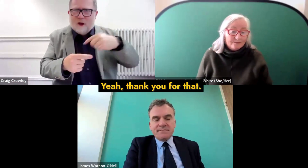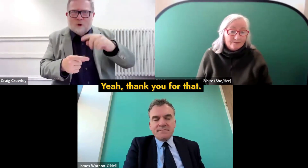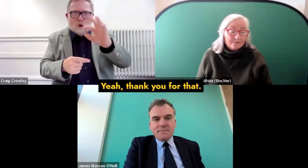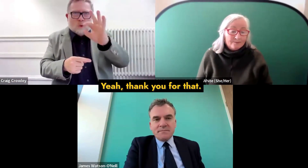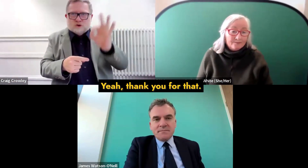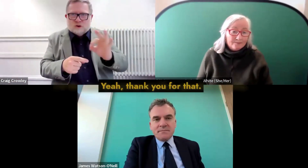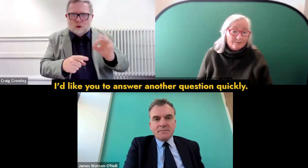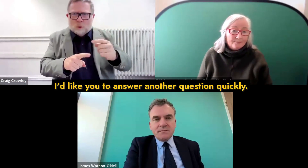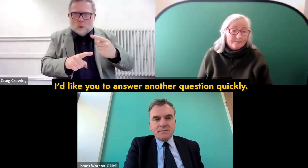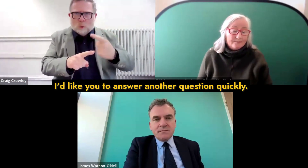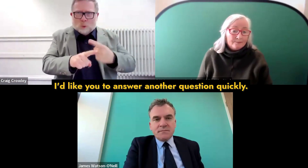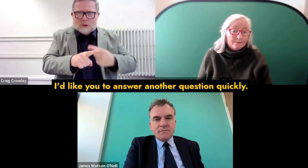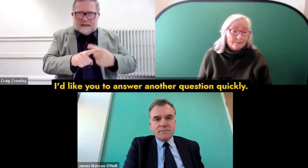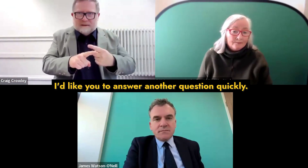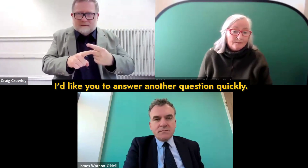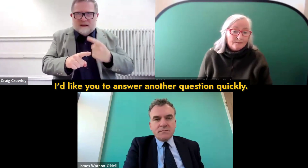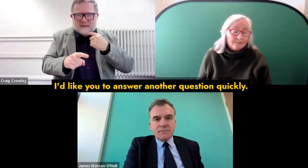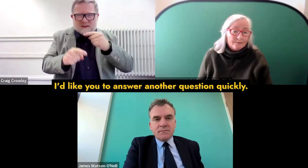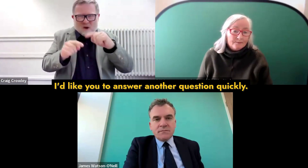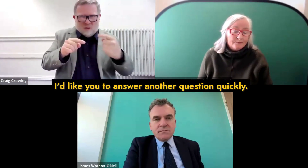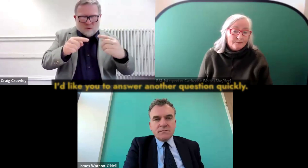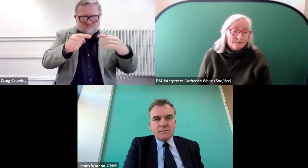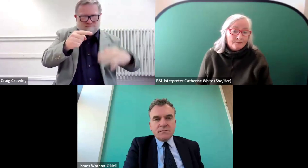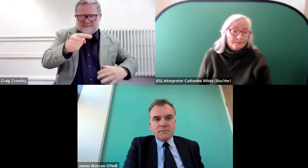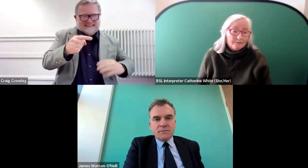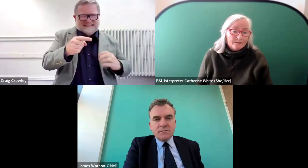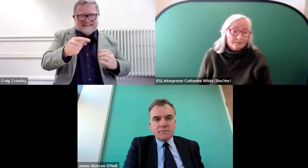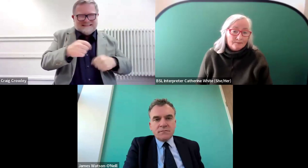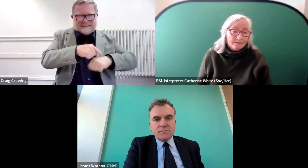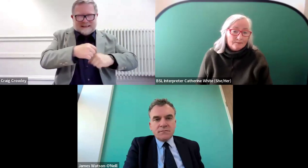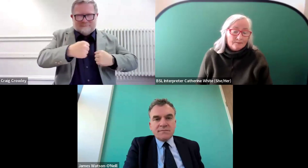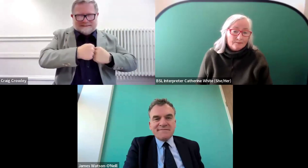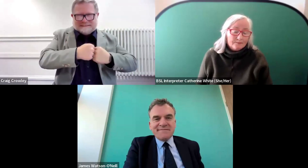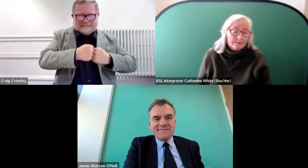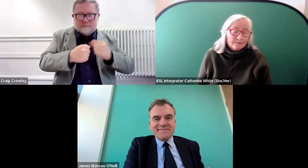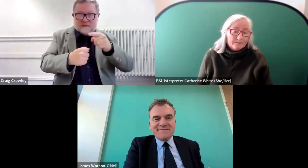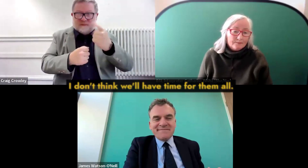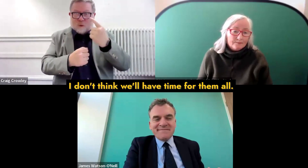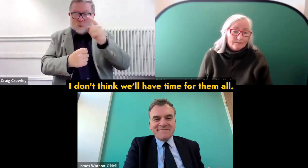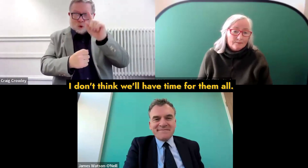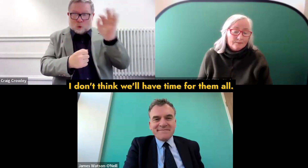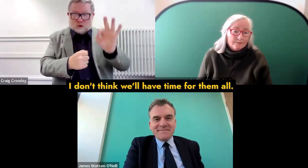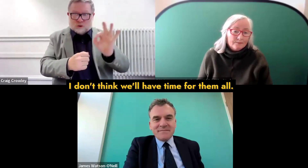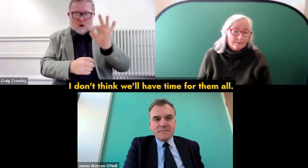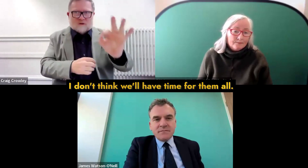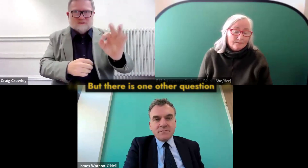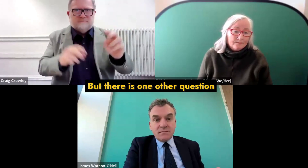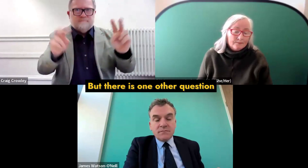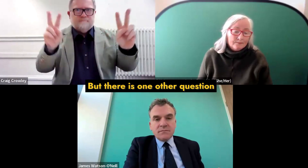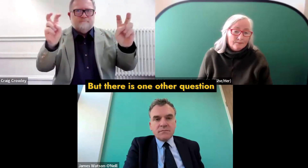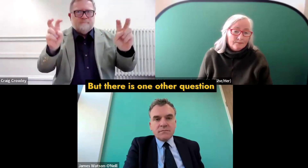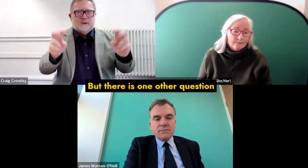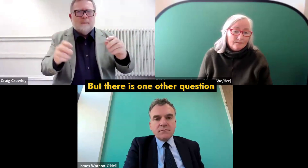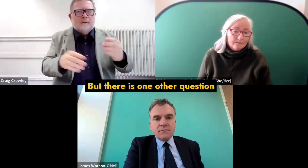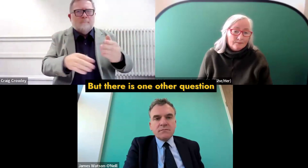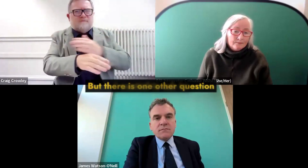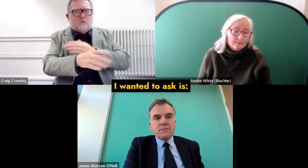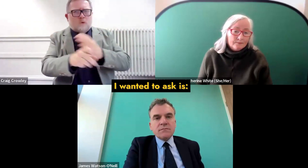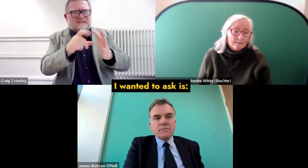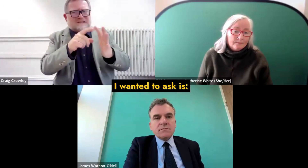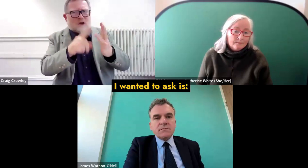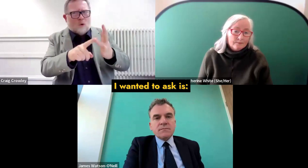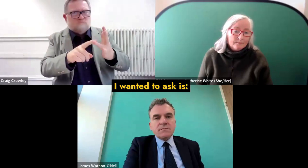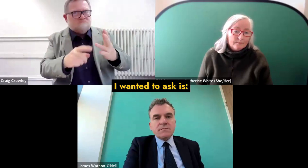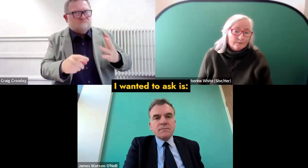Yeah, thank you for that answer. Another question we had just, I don't think we're going to have time for them all, but there is one other question